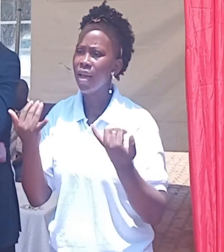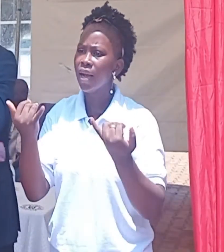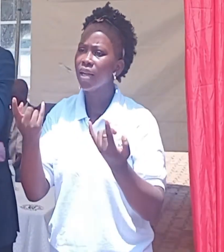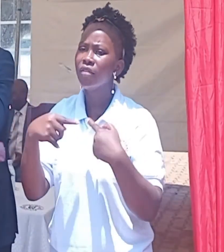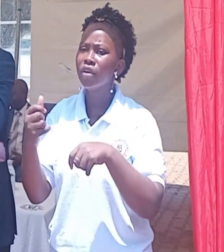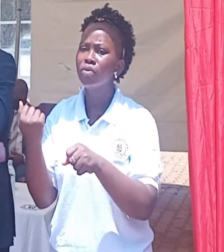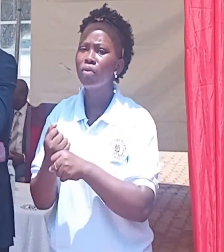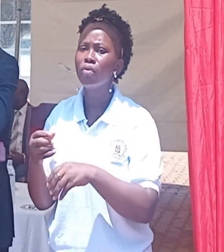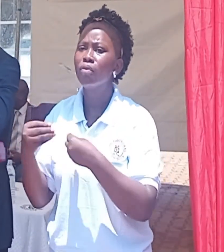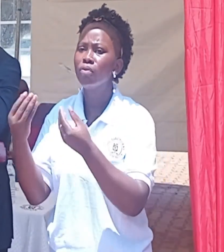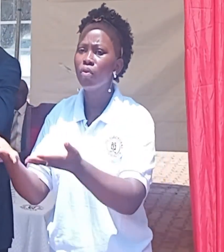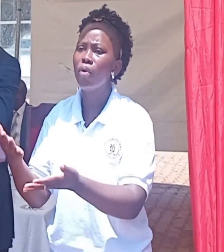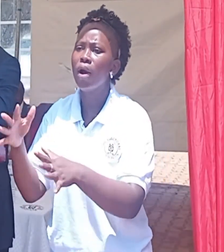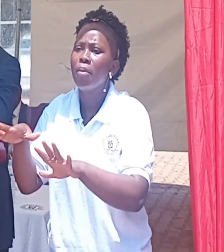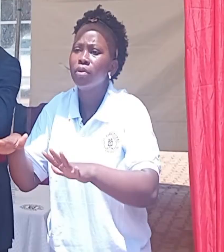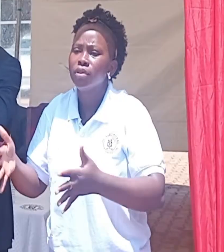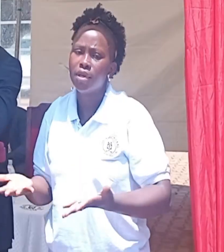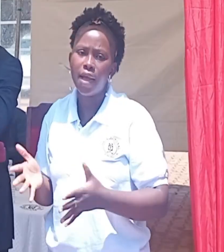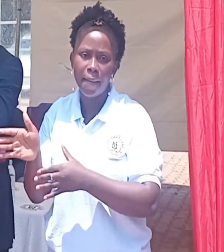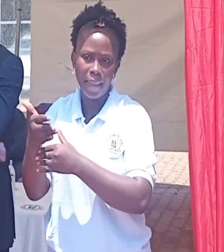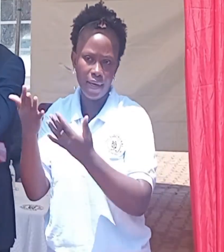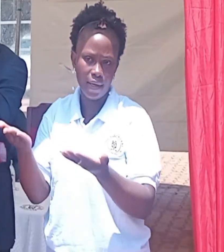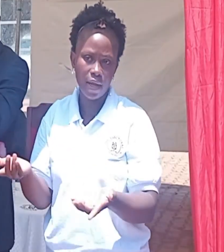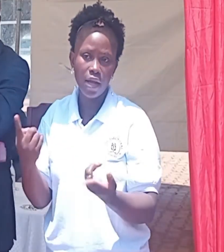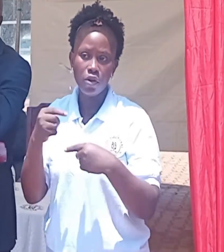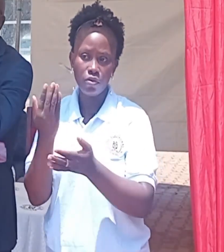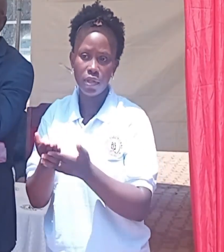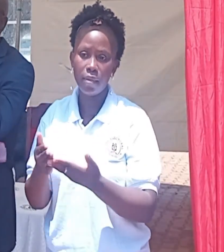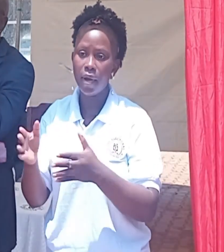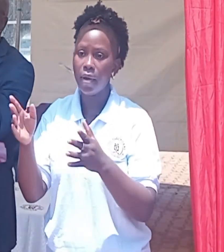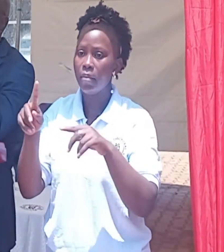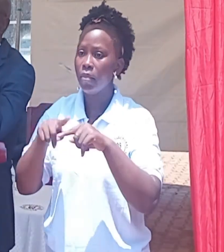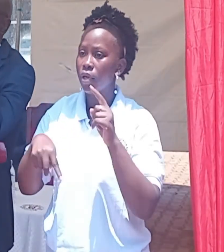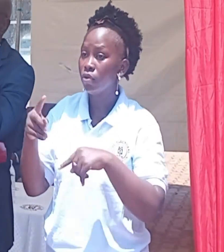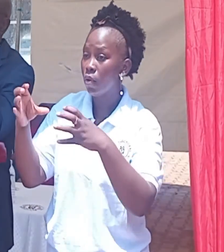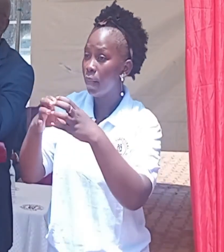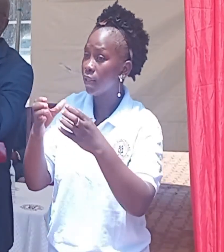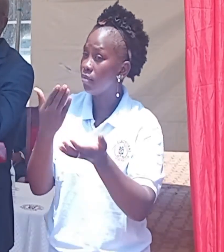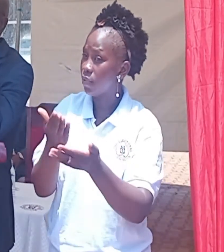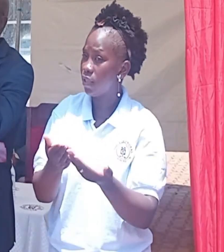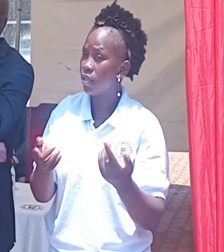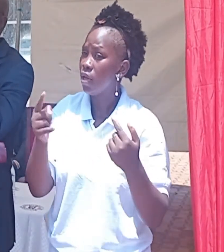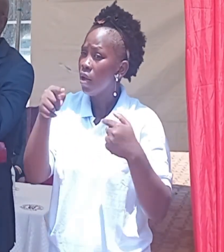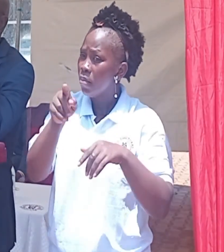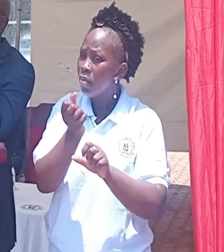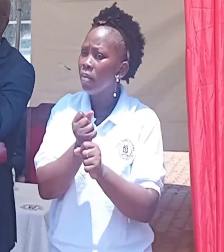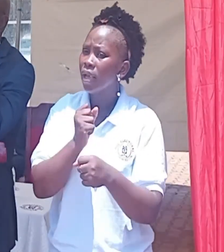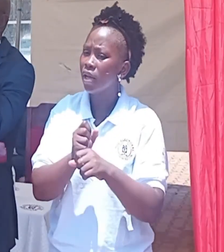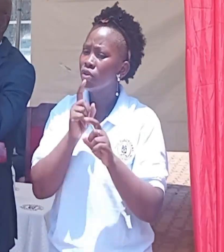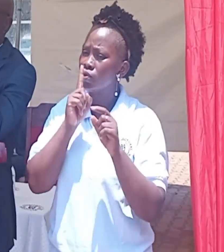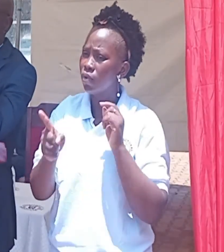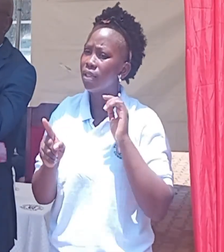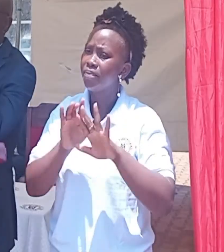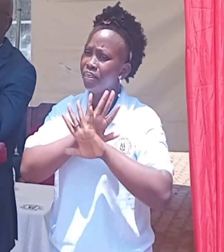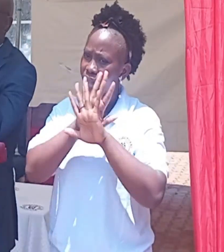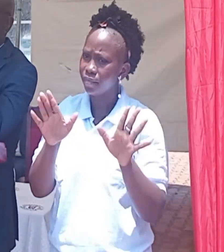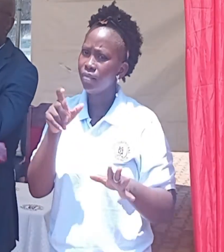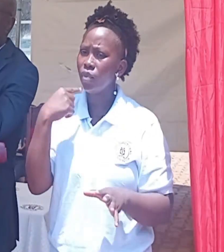tukuwa tutya ebendera? Tusaba ebibiina by'obufuzi mutereeze ani alina obuyinza